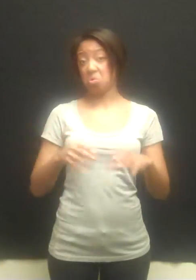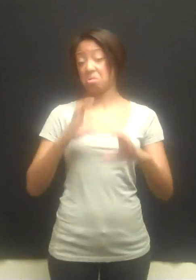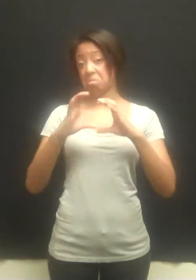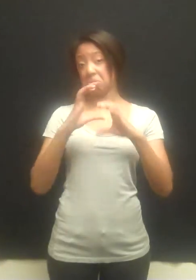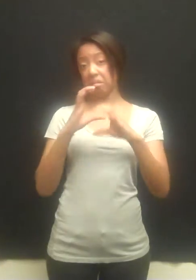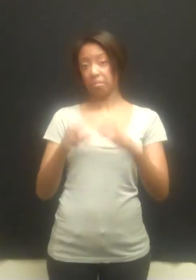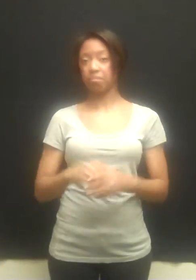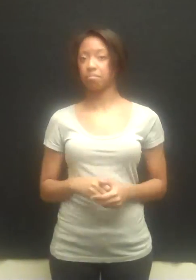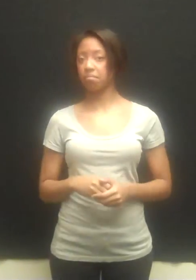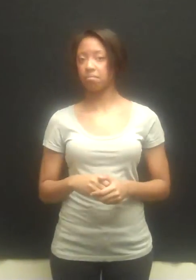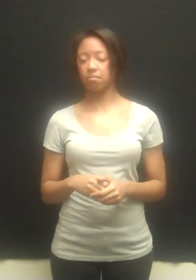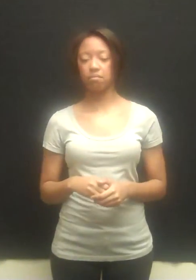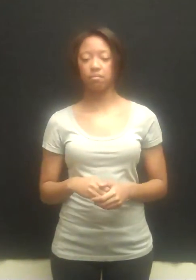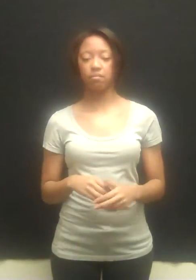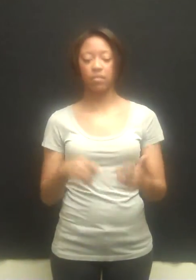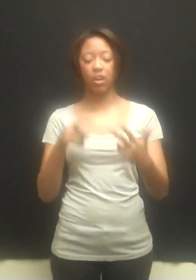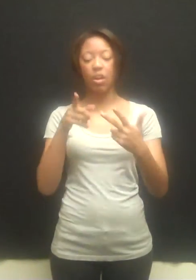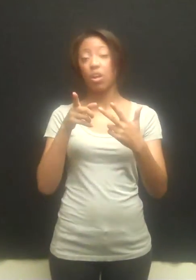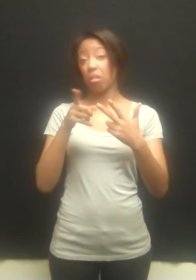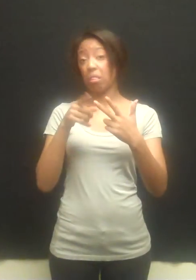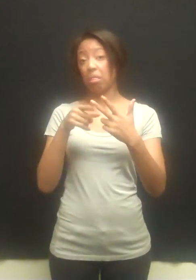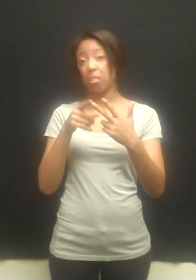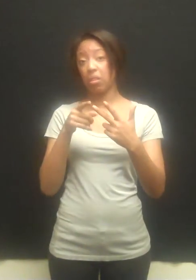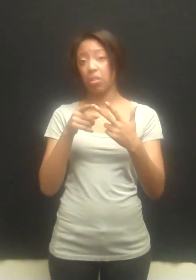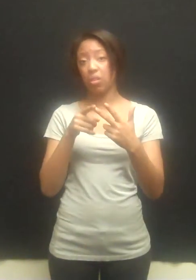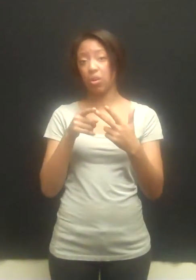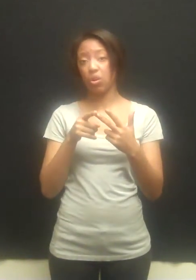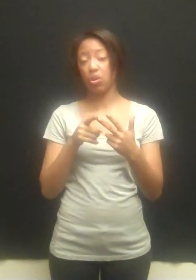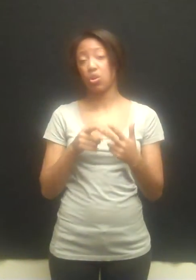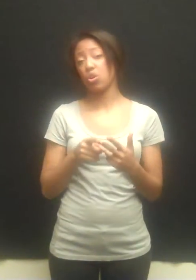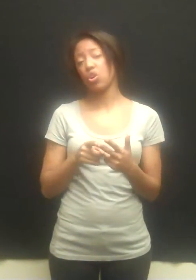do you use any audible technology, such as an FM loop?